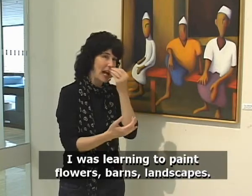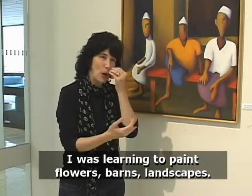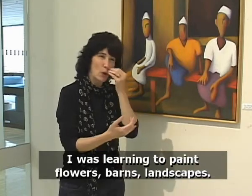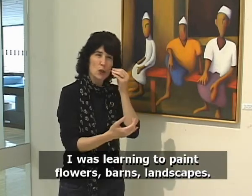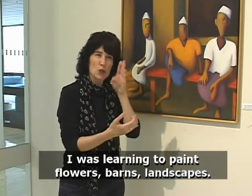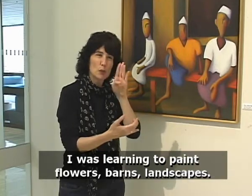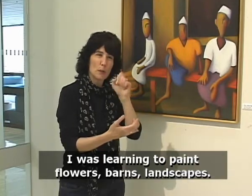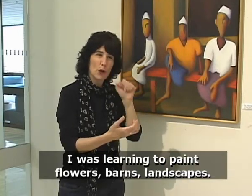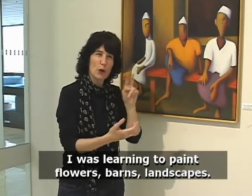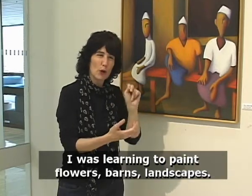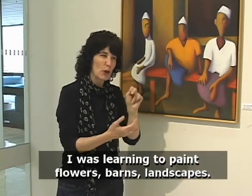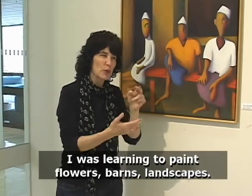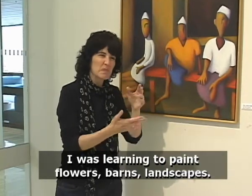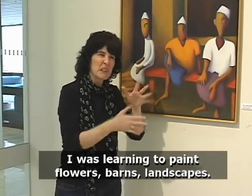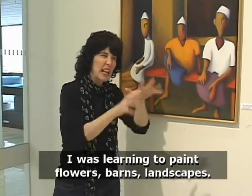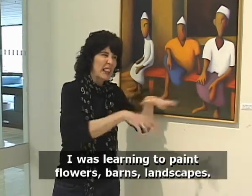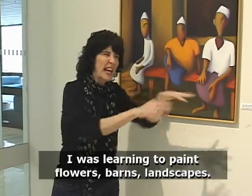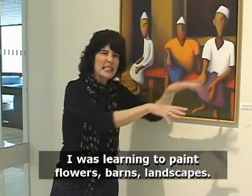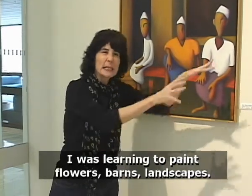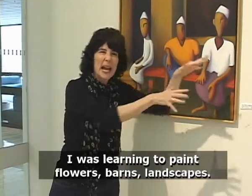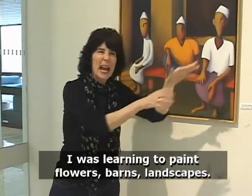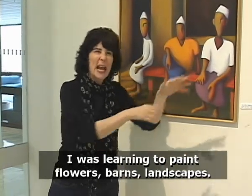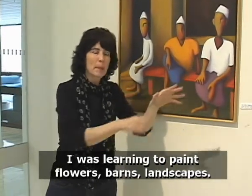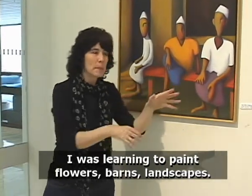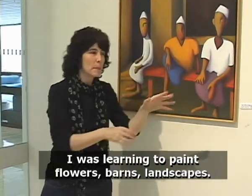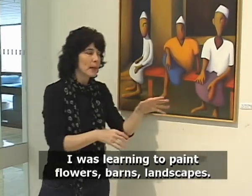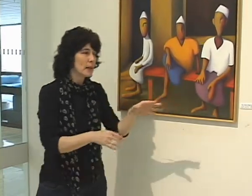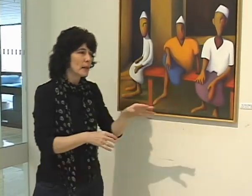flowers, barns, landscapes.